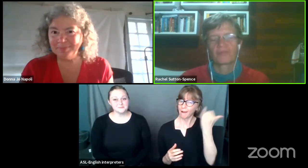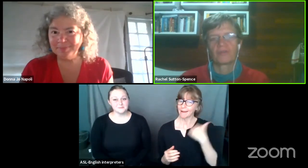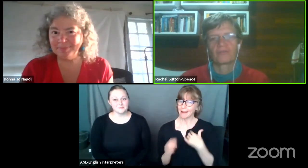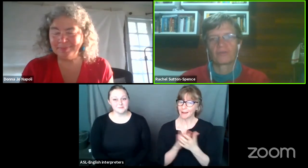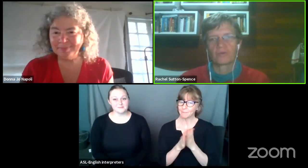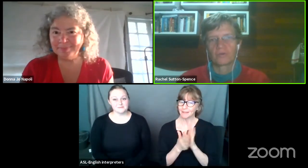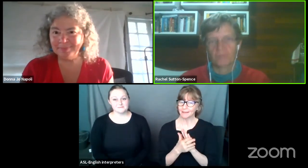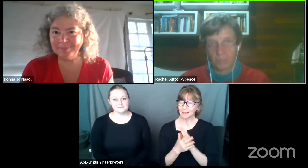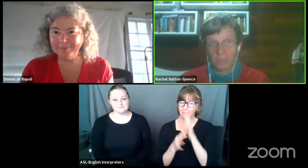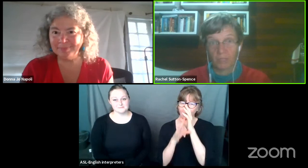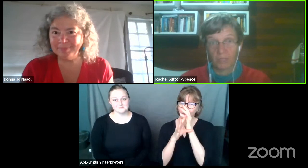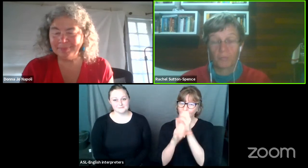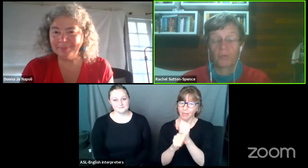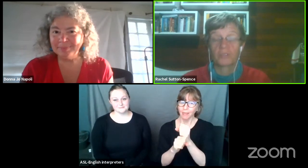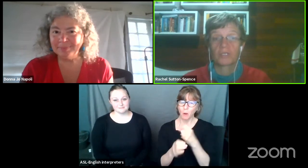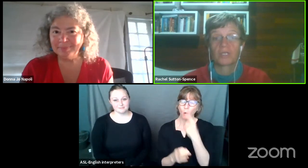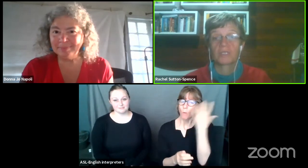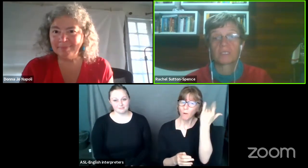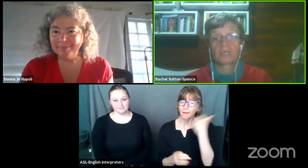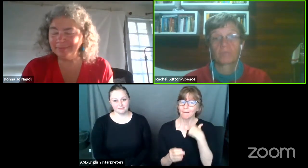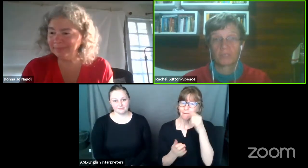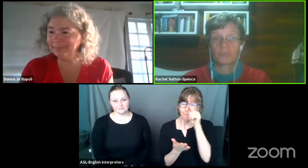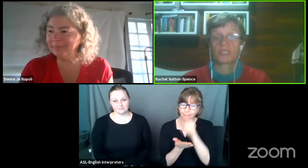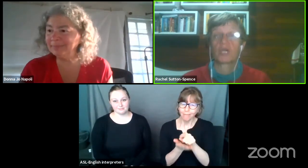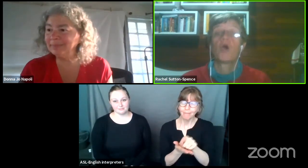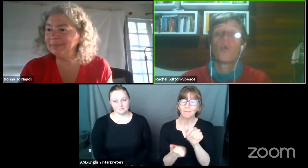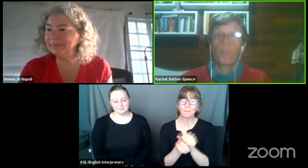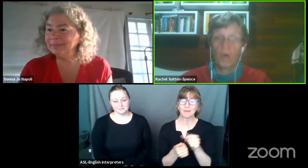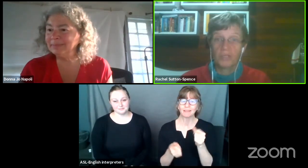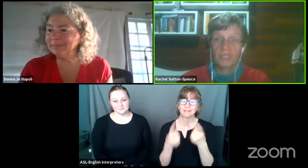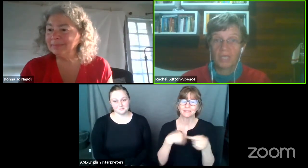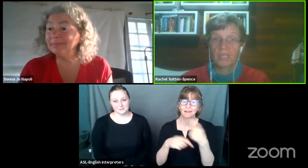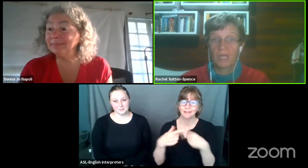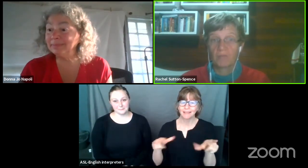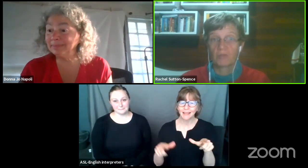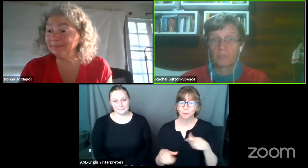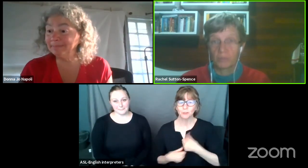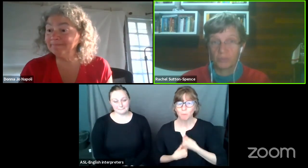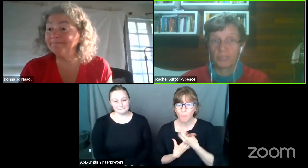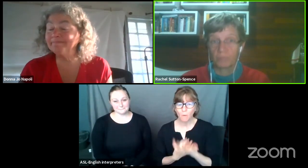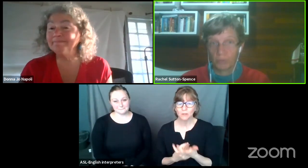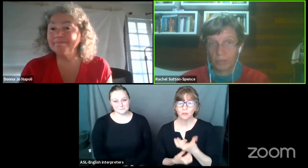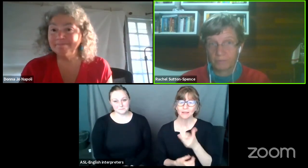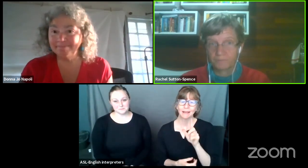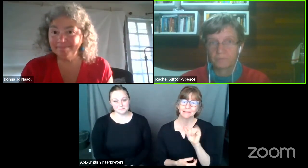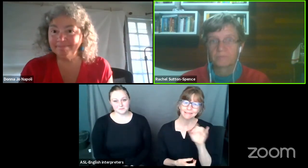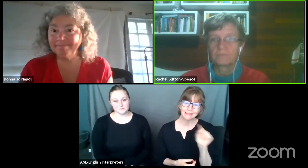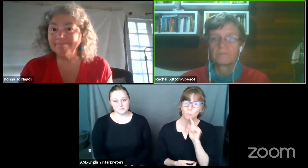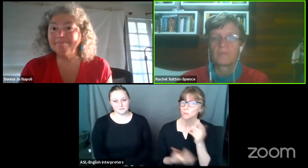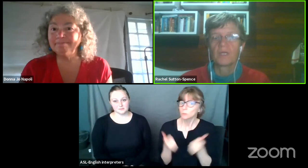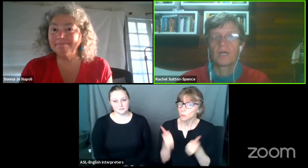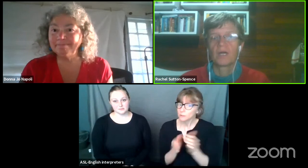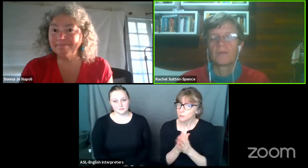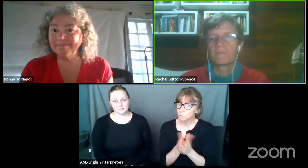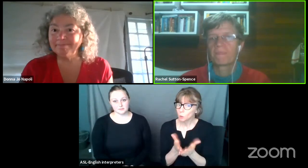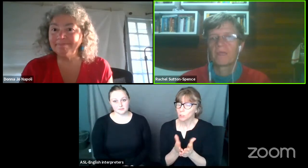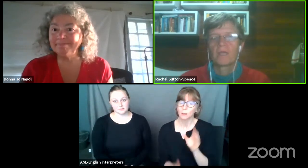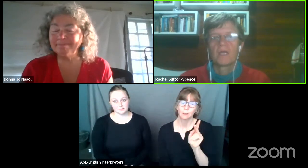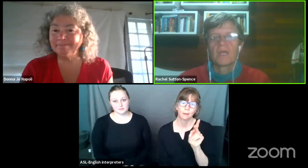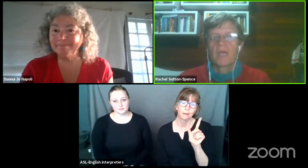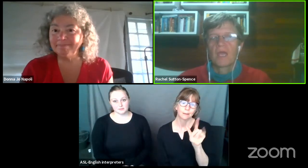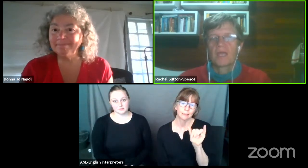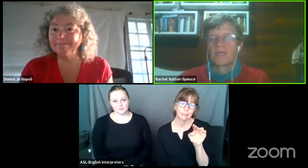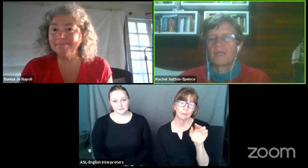love for the sign language poetry and sign language literature was that Klima and Belugi book.